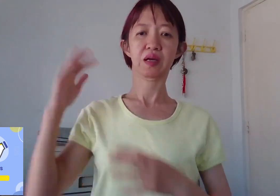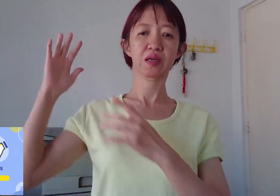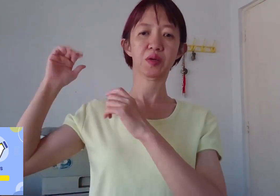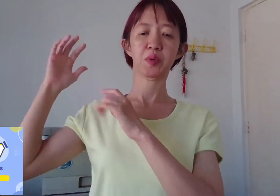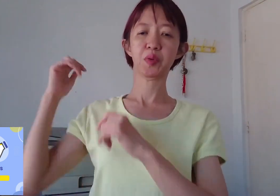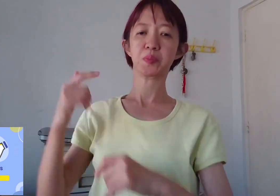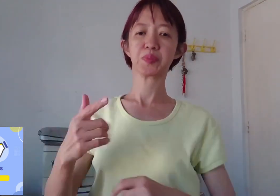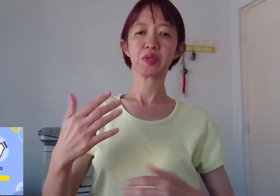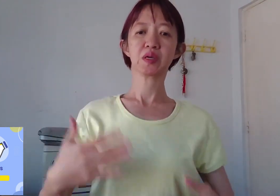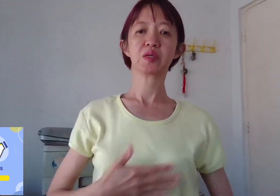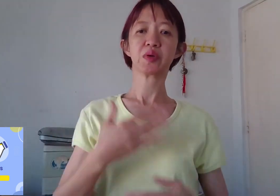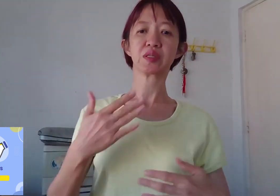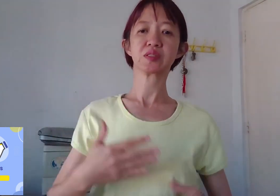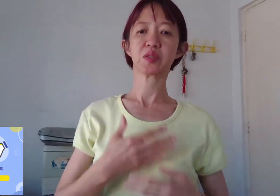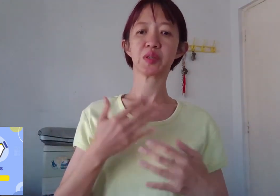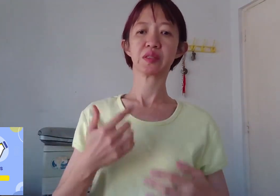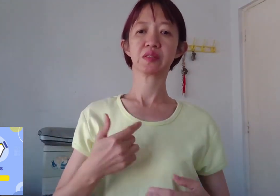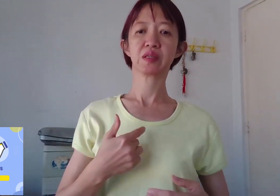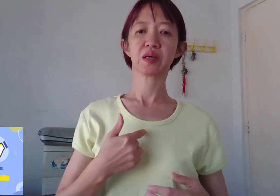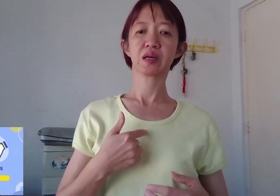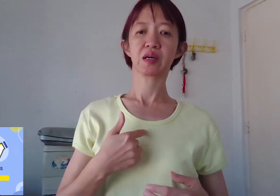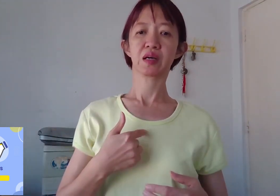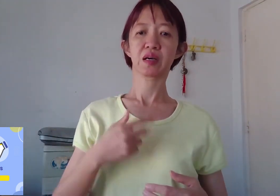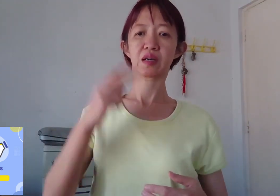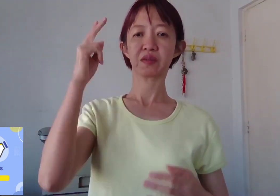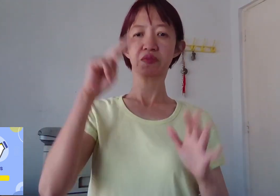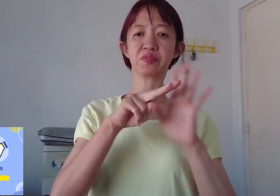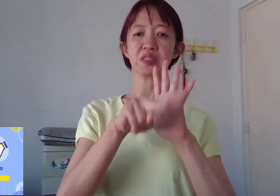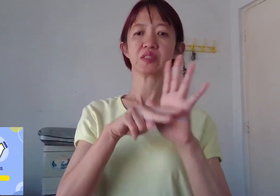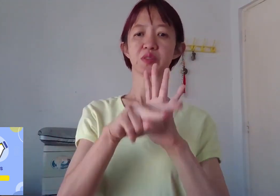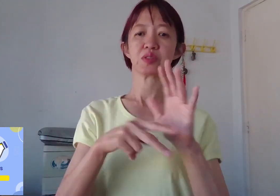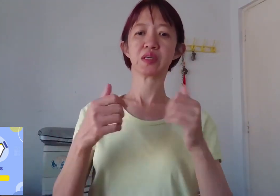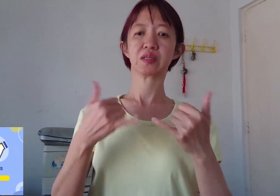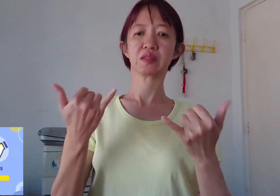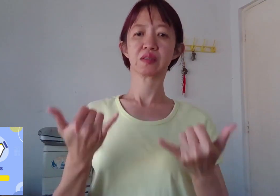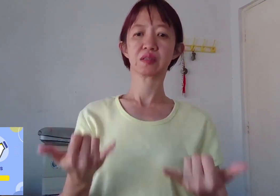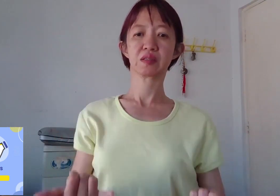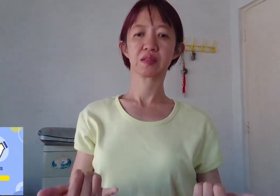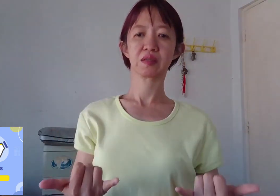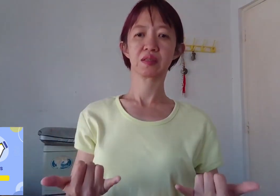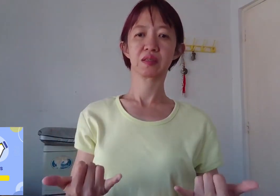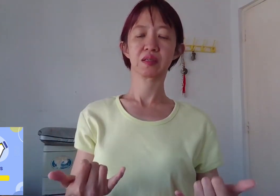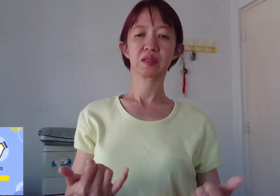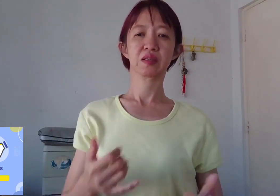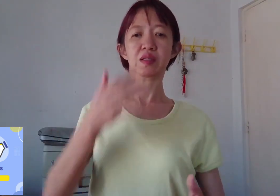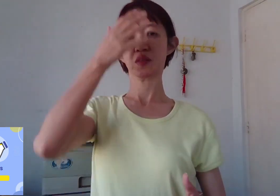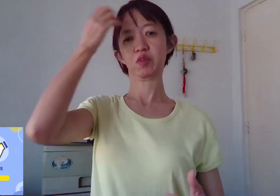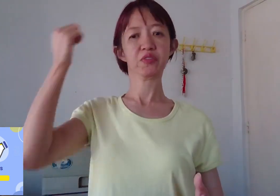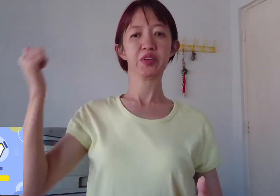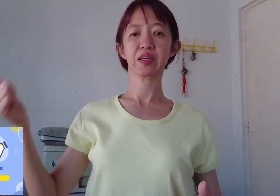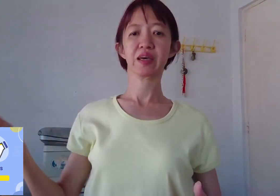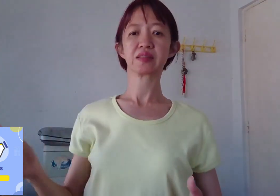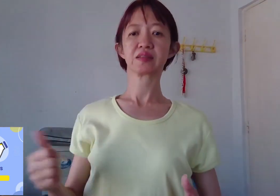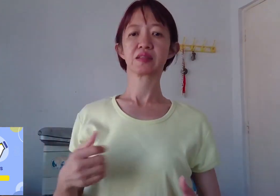I hope you enjoyed our video today. Don't forget